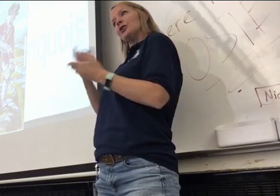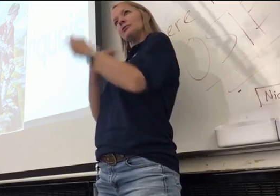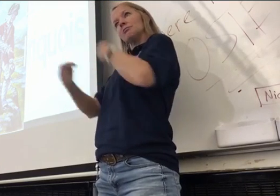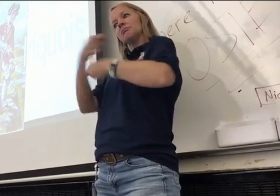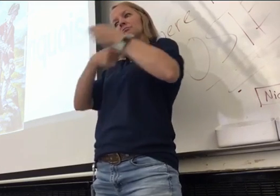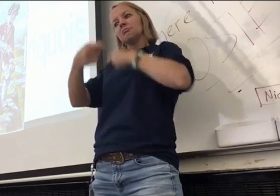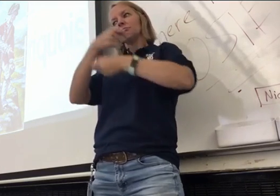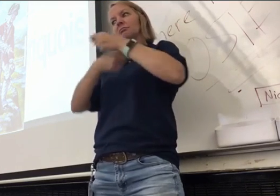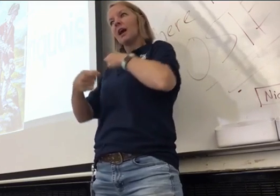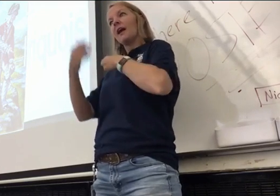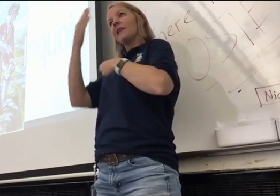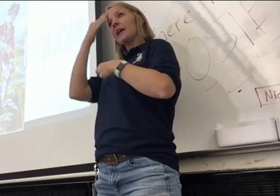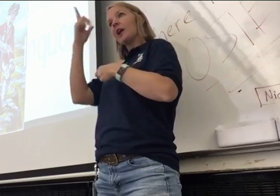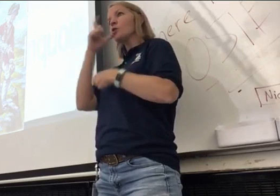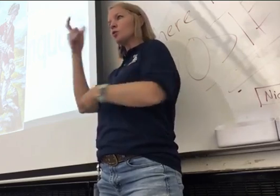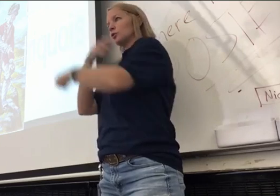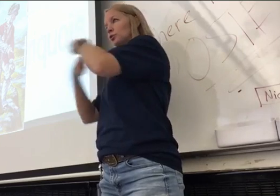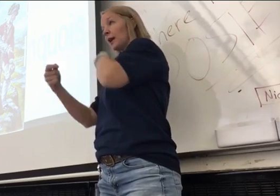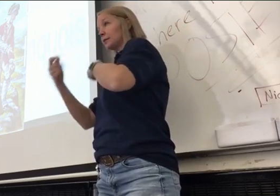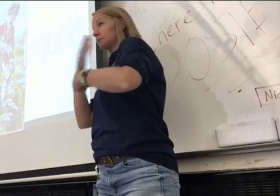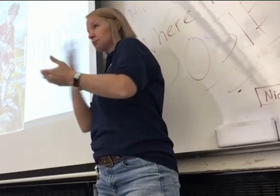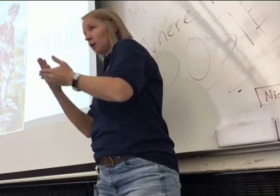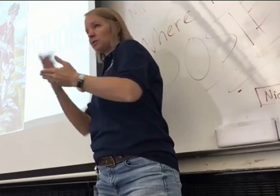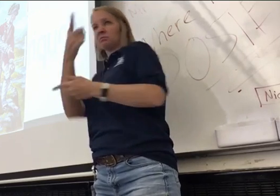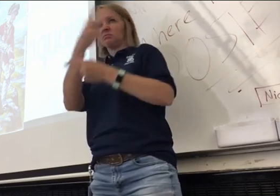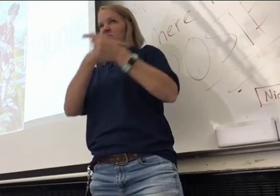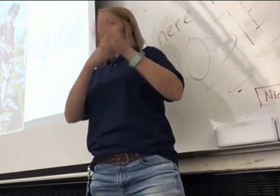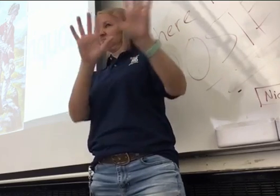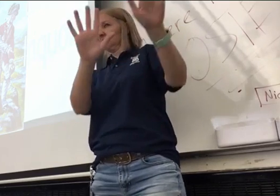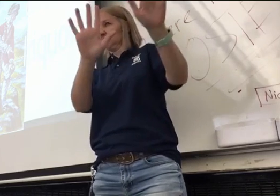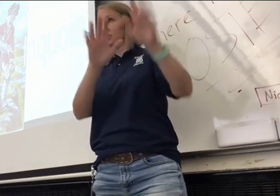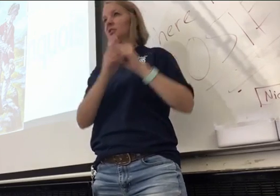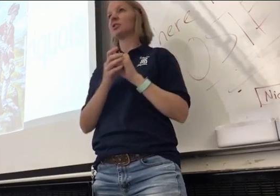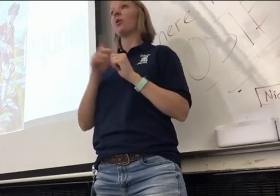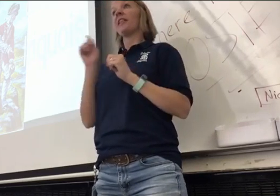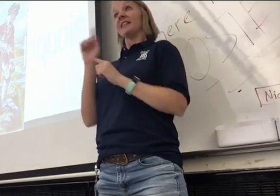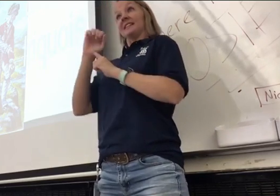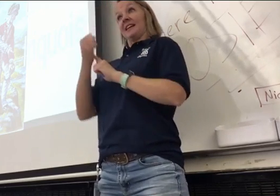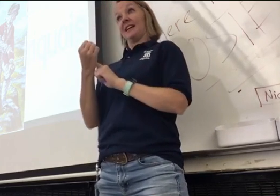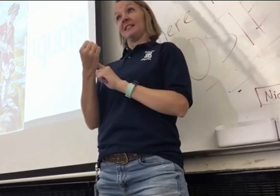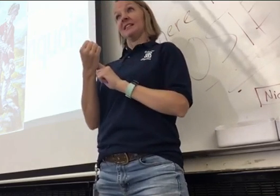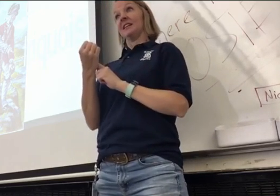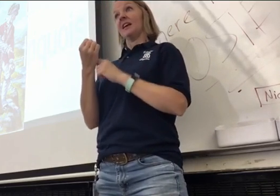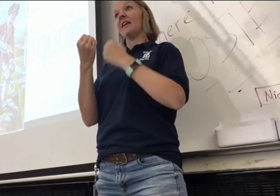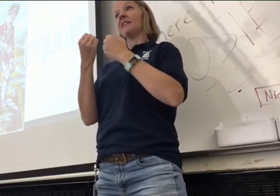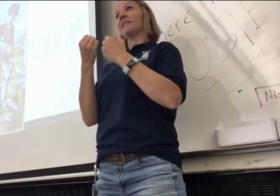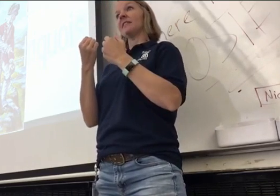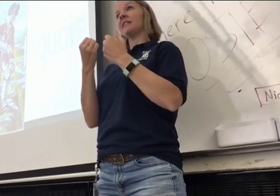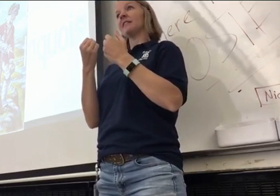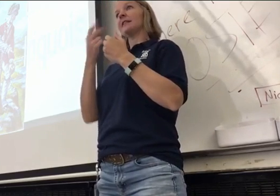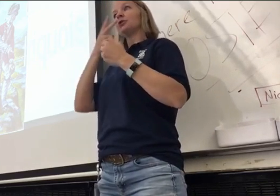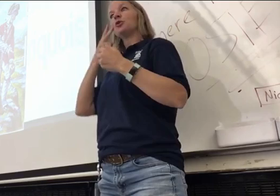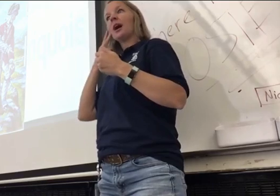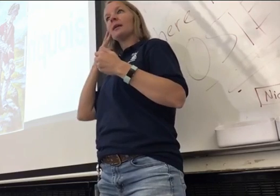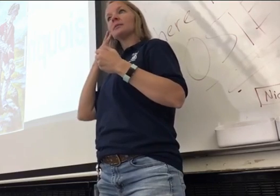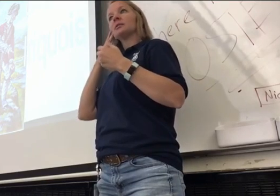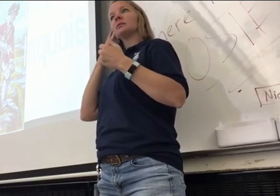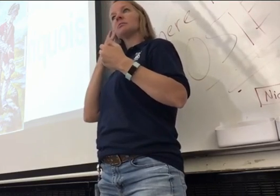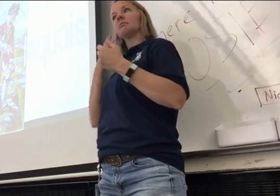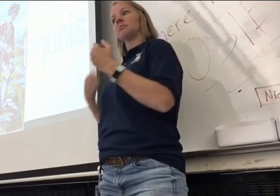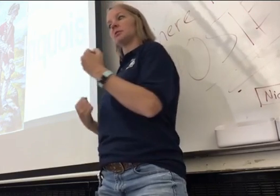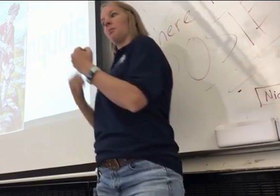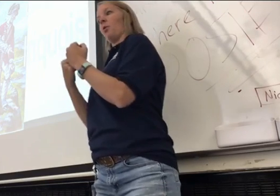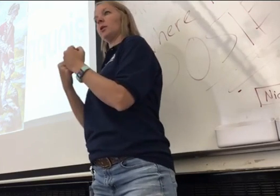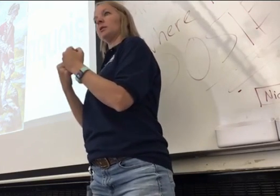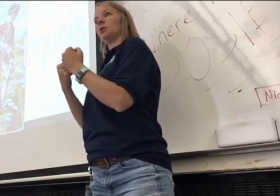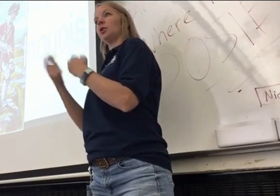who they traded well with and who they didn't trade well with. And so in this case, they're going to split off into who they know that